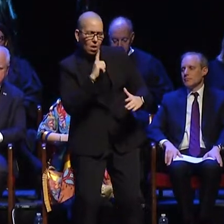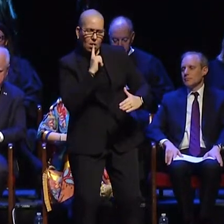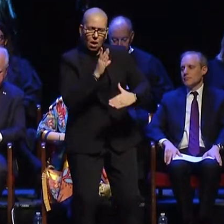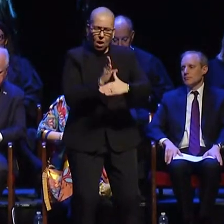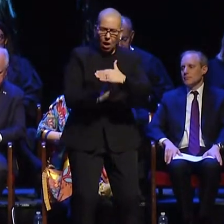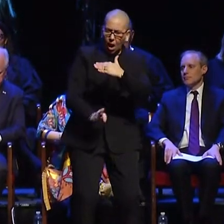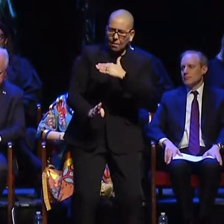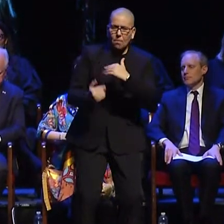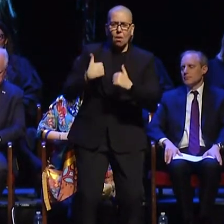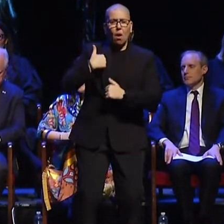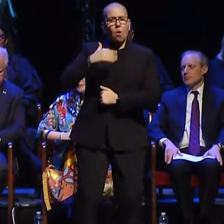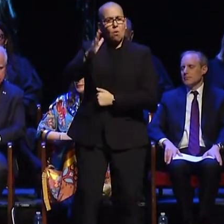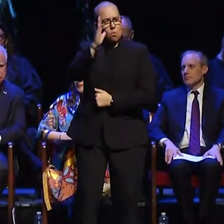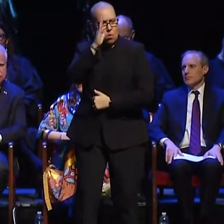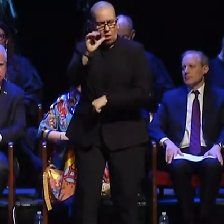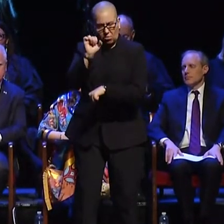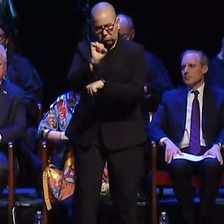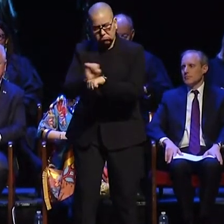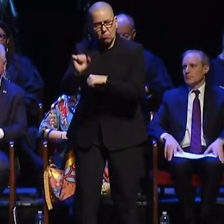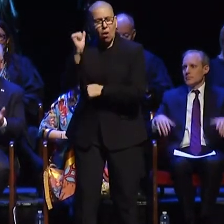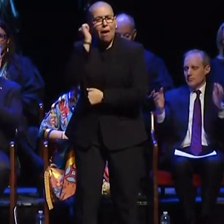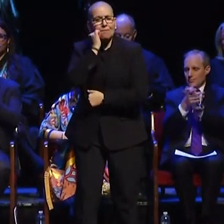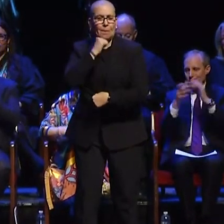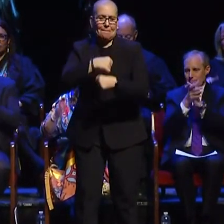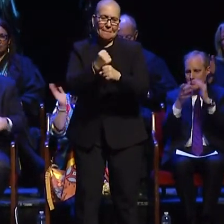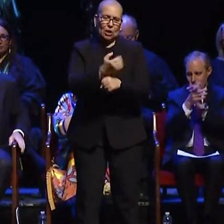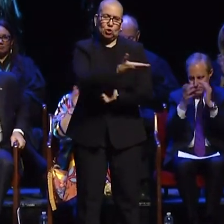be the auditor that Minnesota deserves. Thank you.